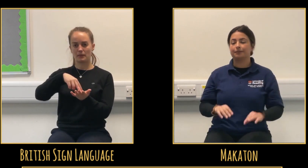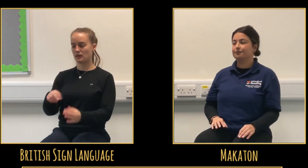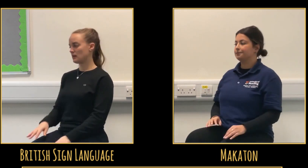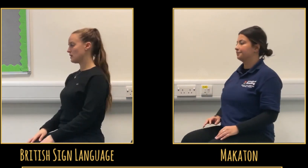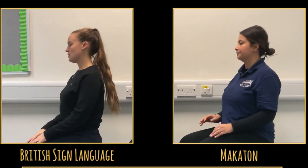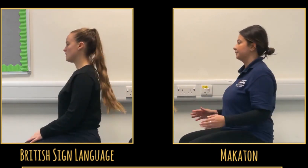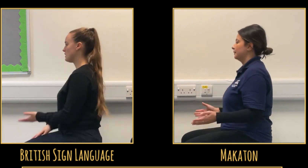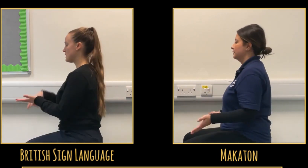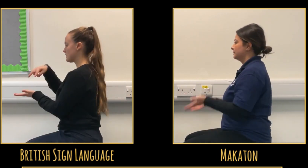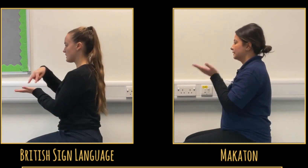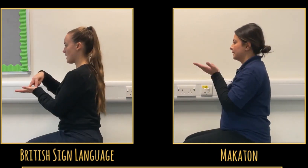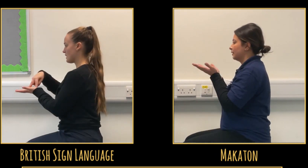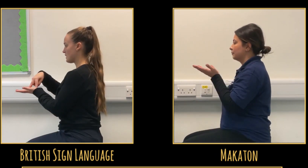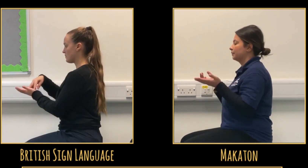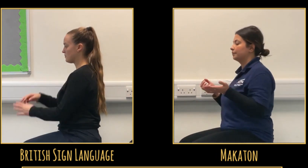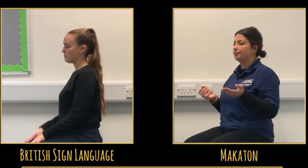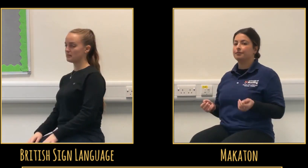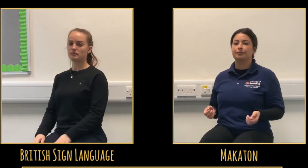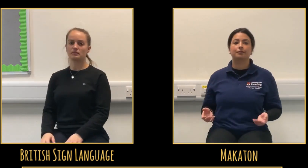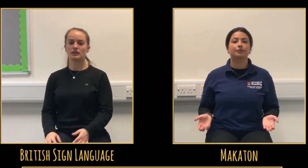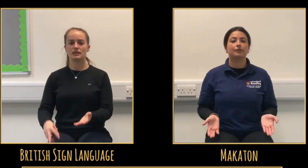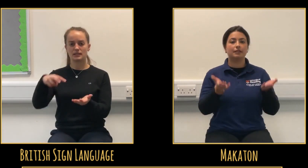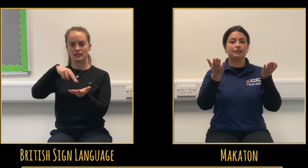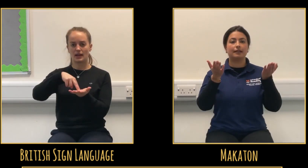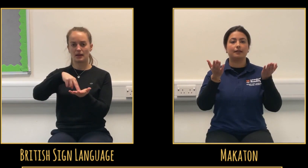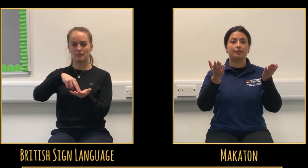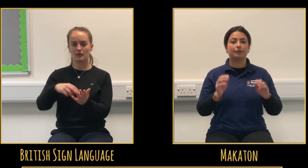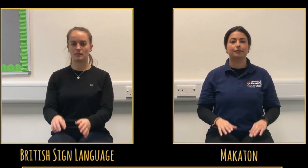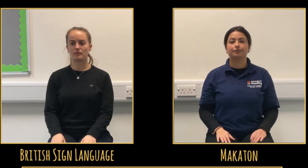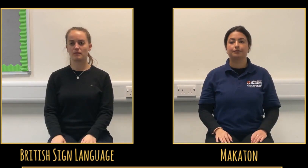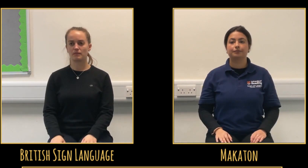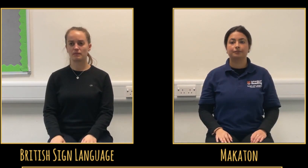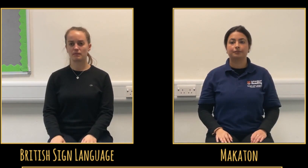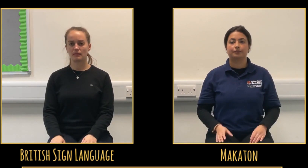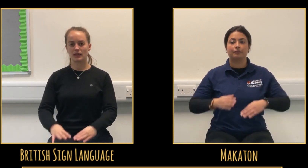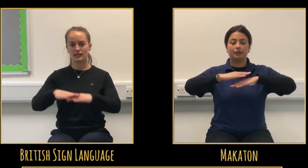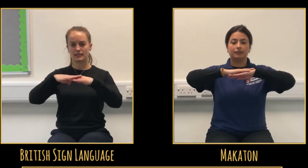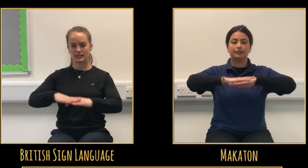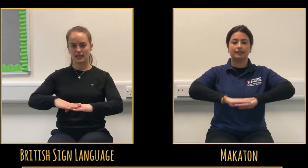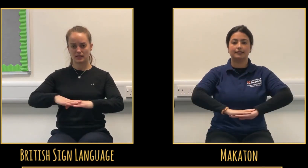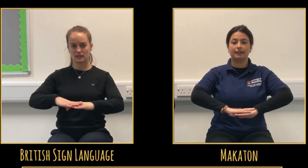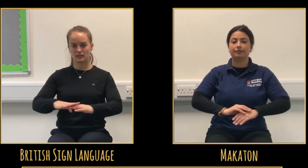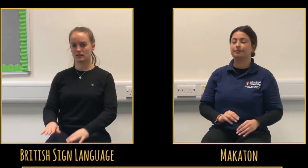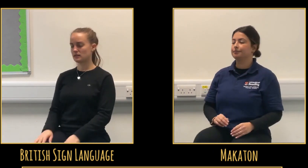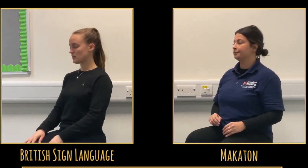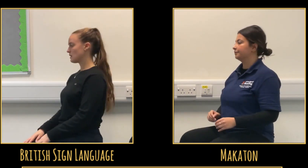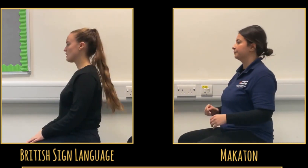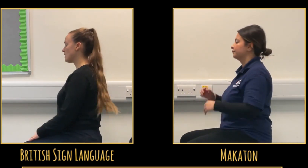up. To stand up. To stand up. To sit down. To sit